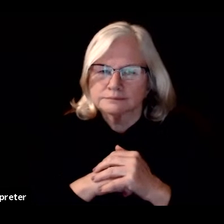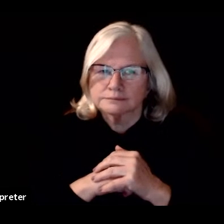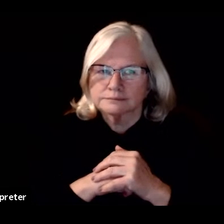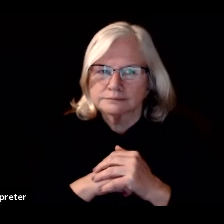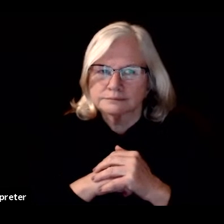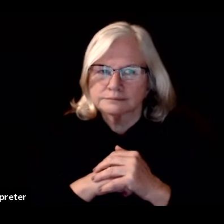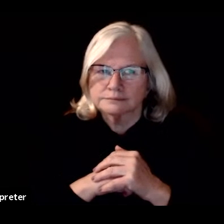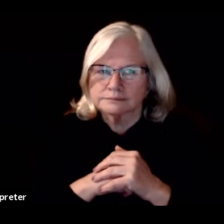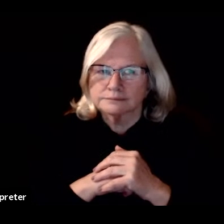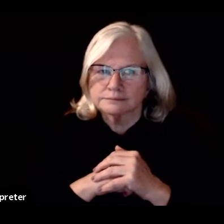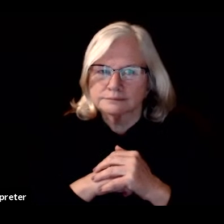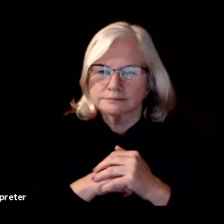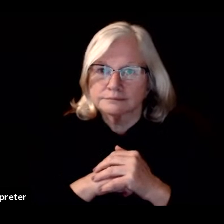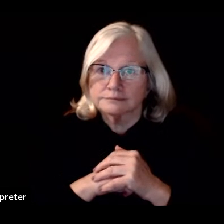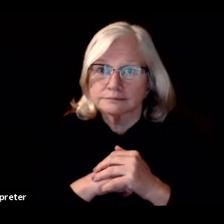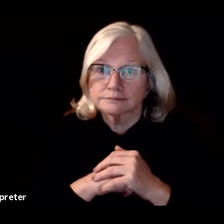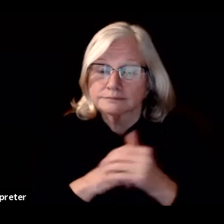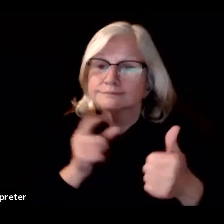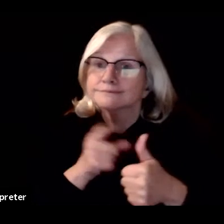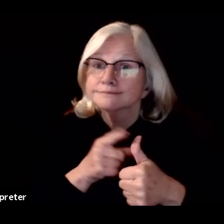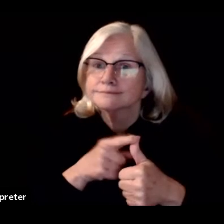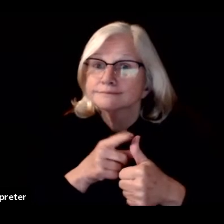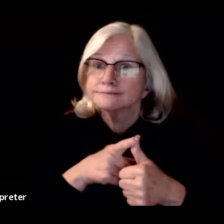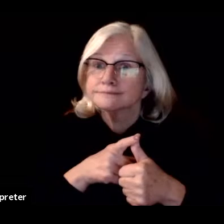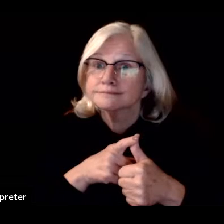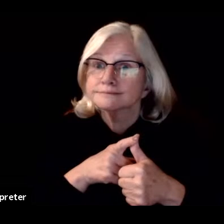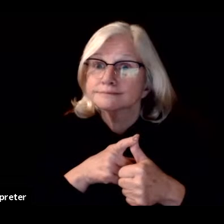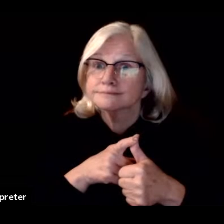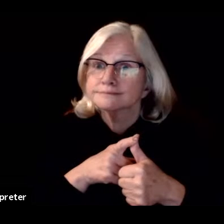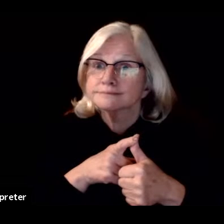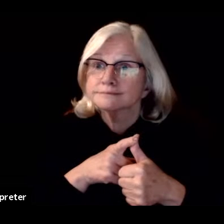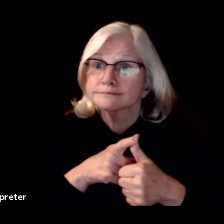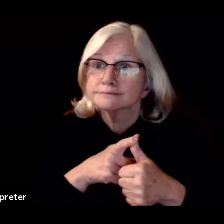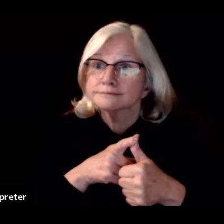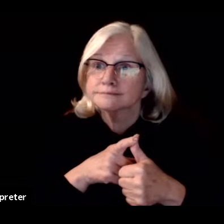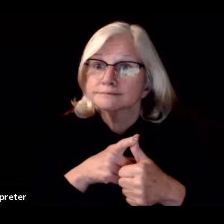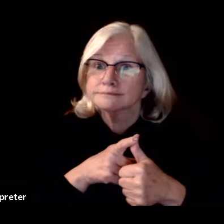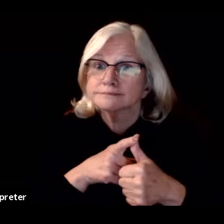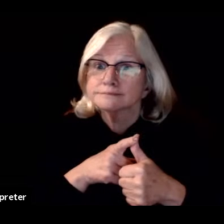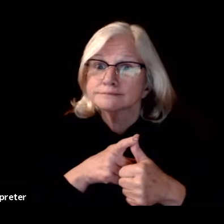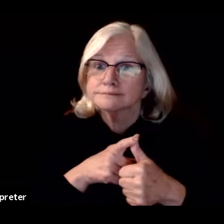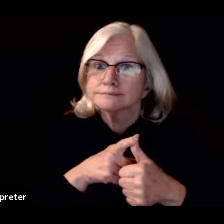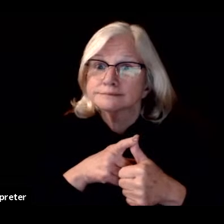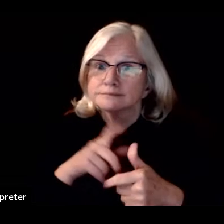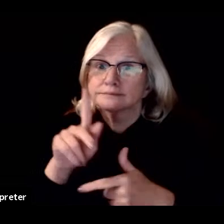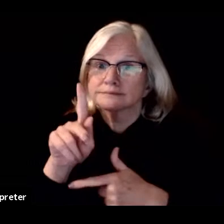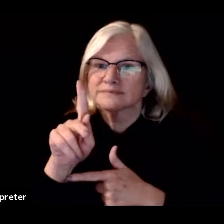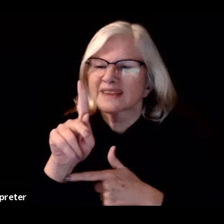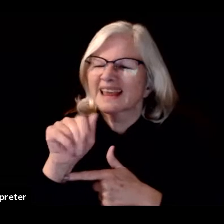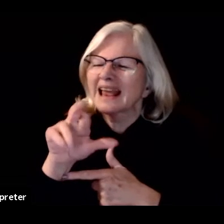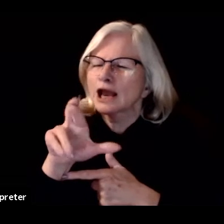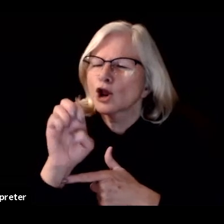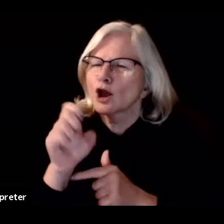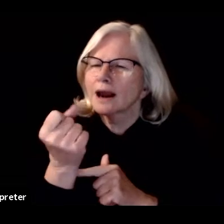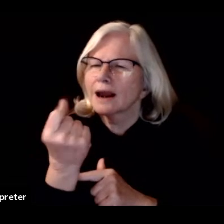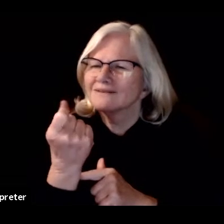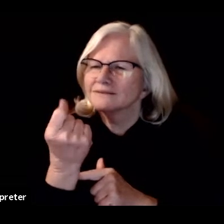We have your first question coming from the line of Sharon Yu from Care 11. Your line is open.